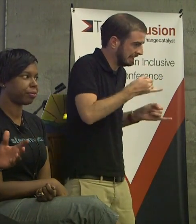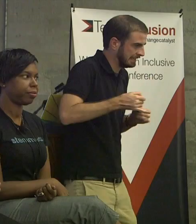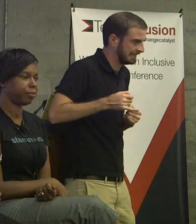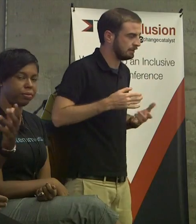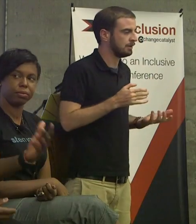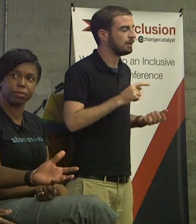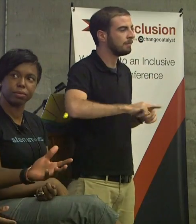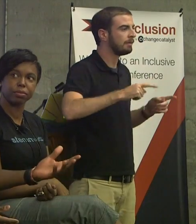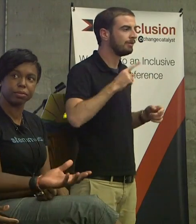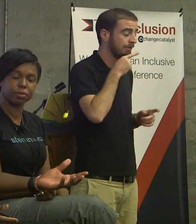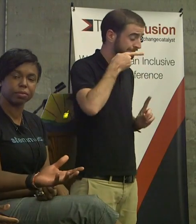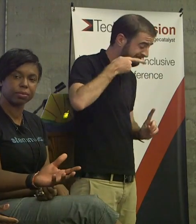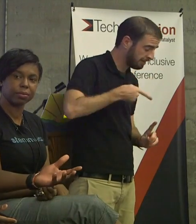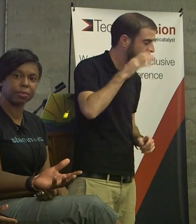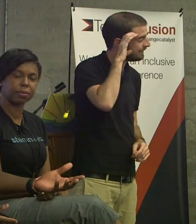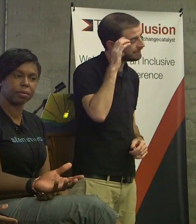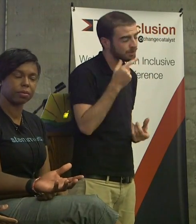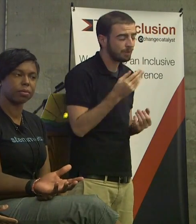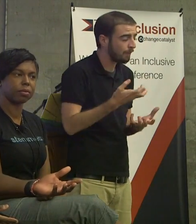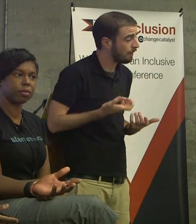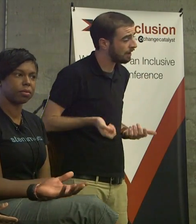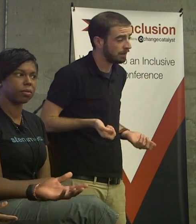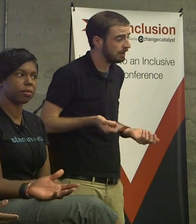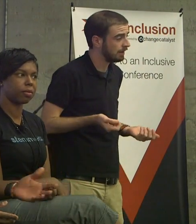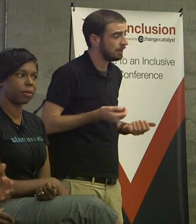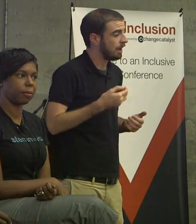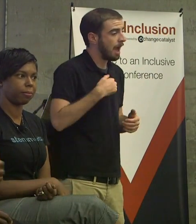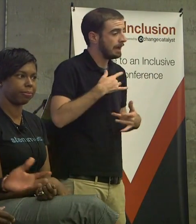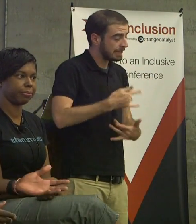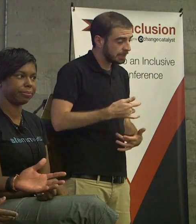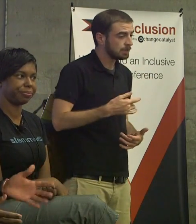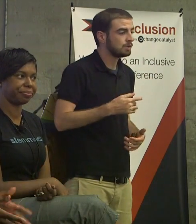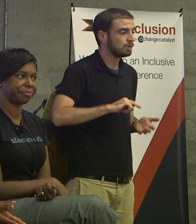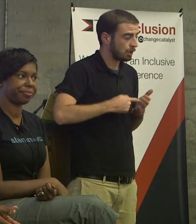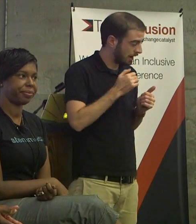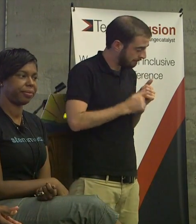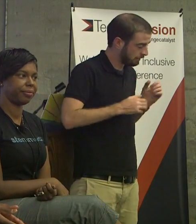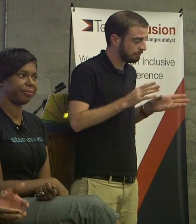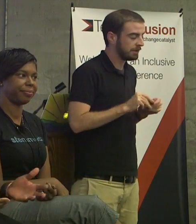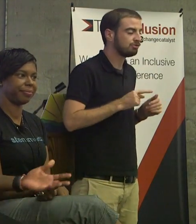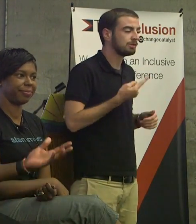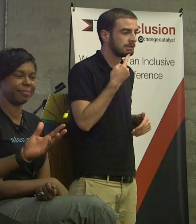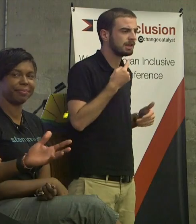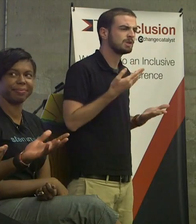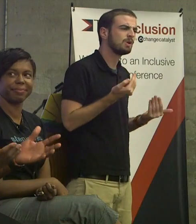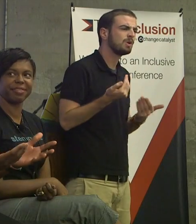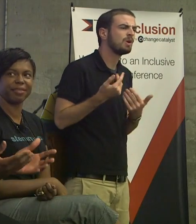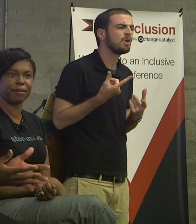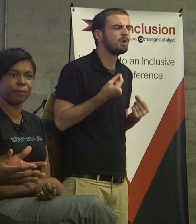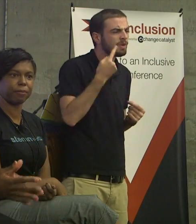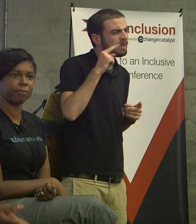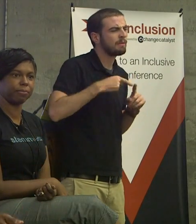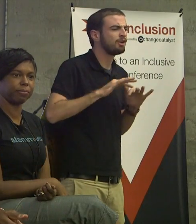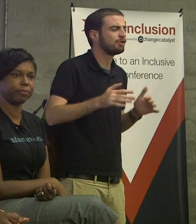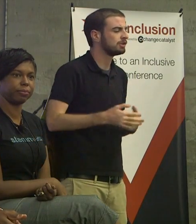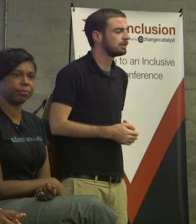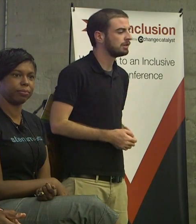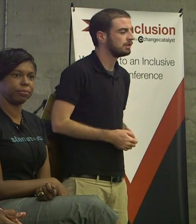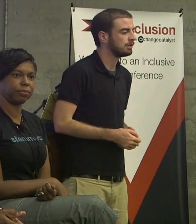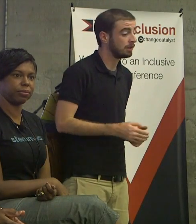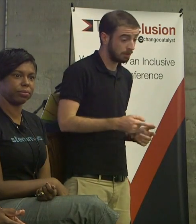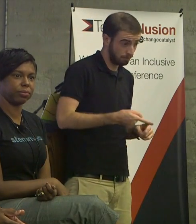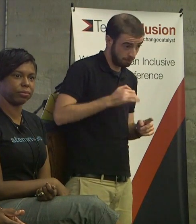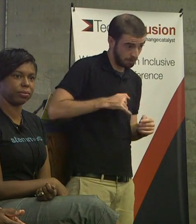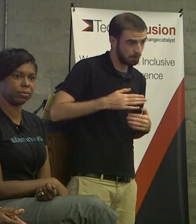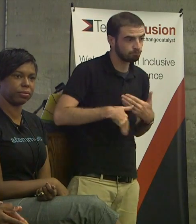it comes down to just listening to what they want. And I typically start every meeting just saying, so tell me about how you guys think about diversity. And then from